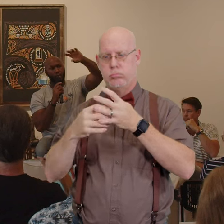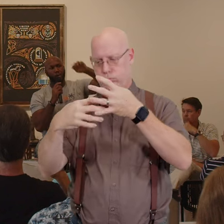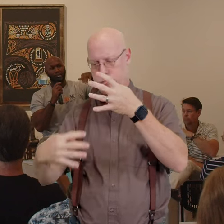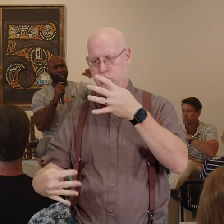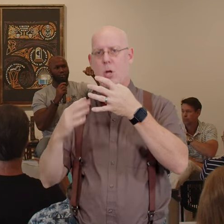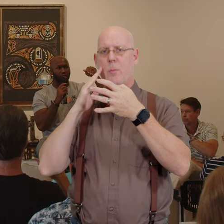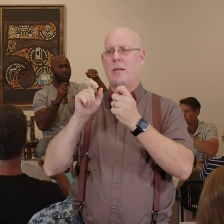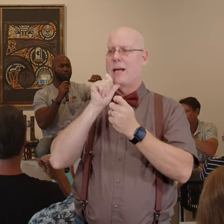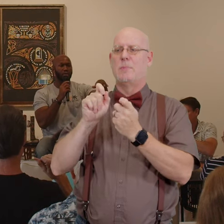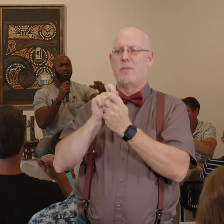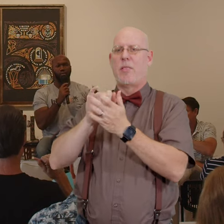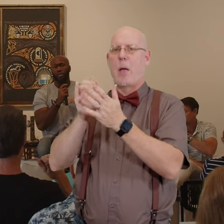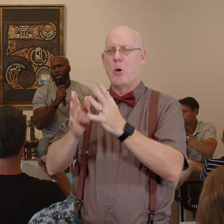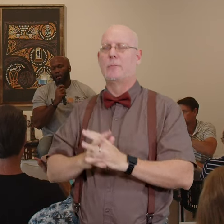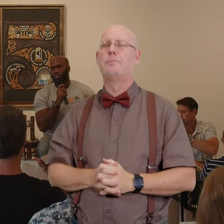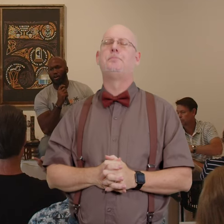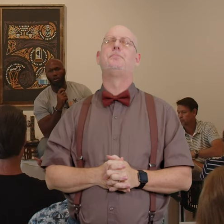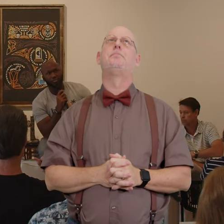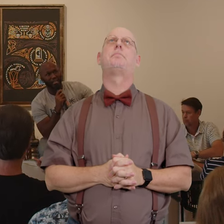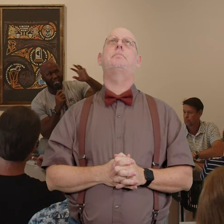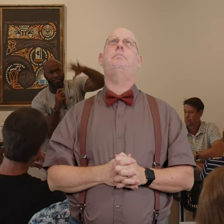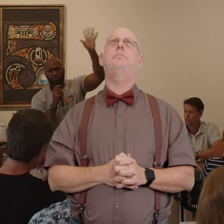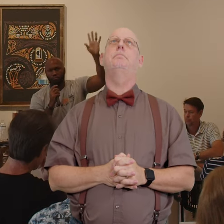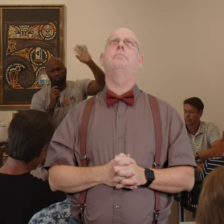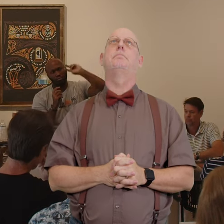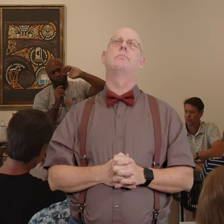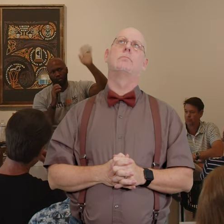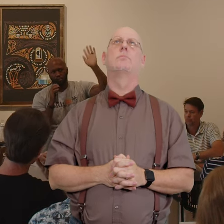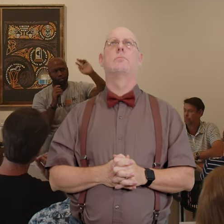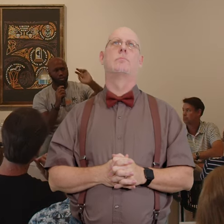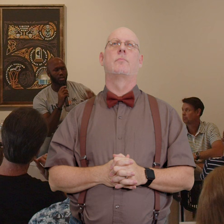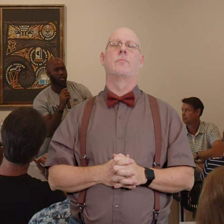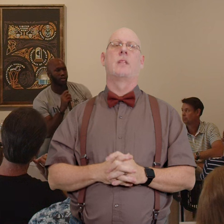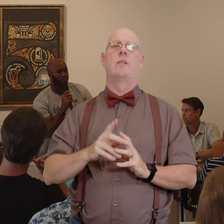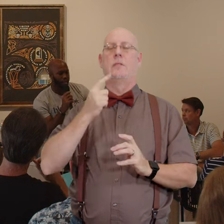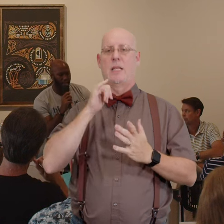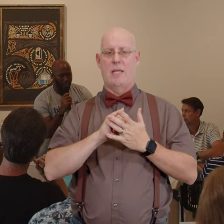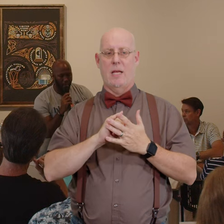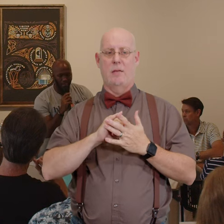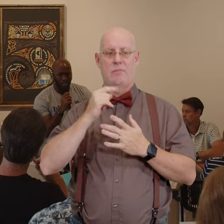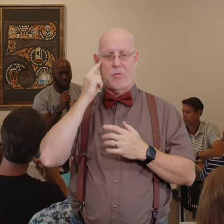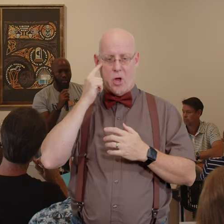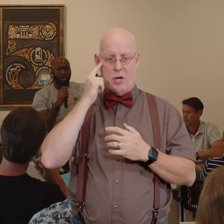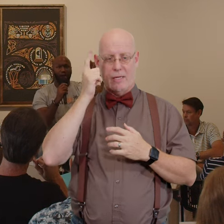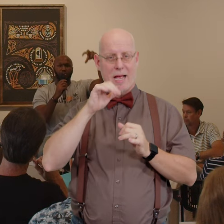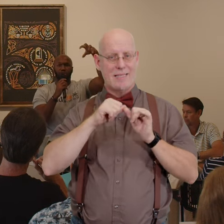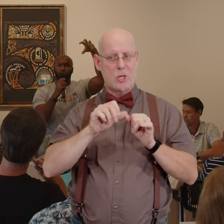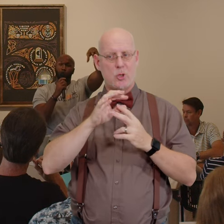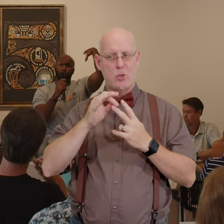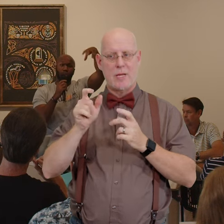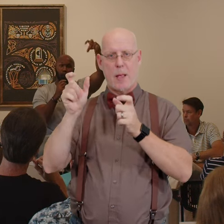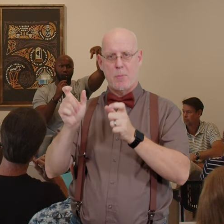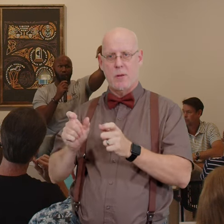group, but not specifically people. And so even if, let's just say, for example, you do take that example, that mindset, God is